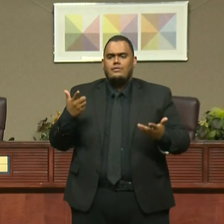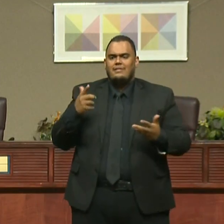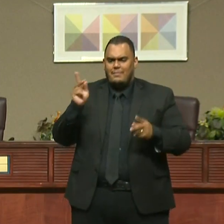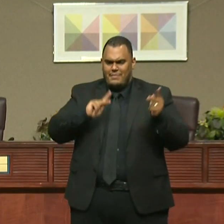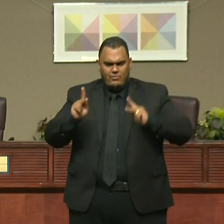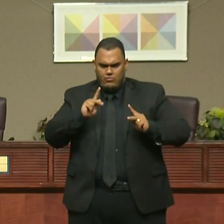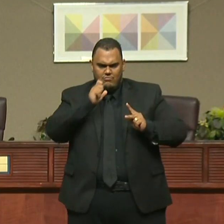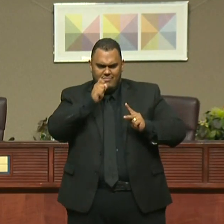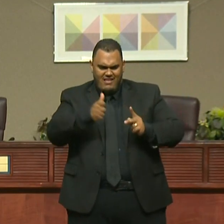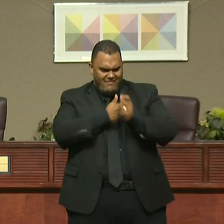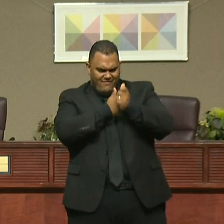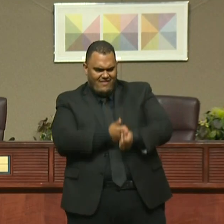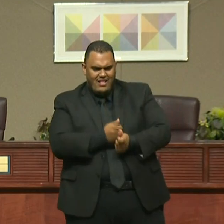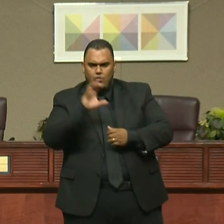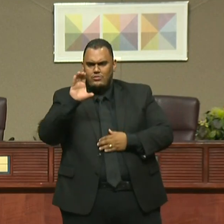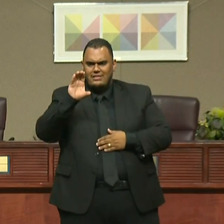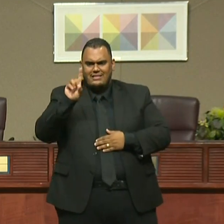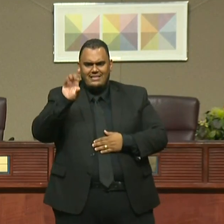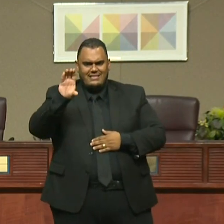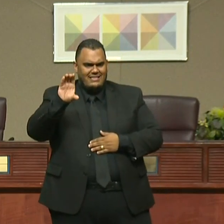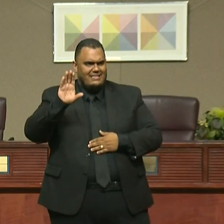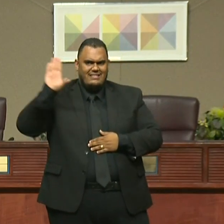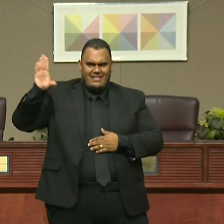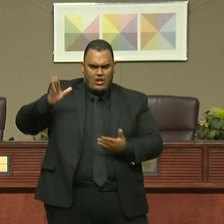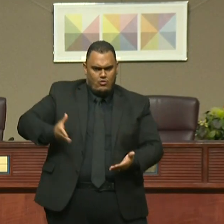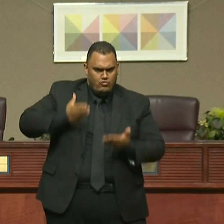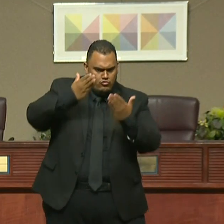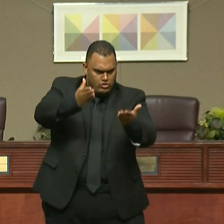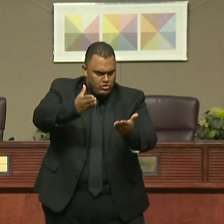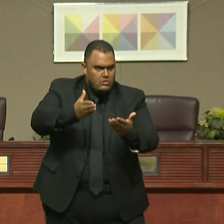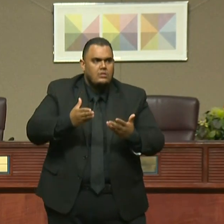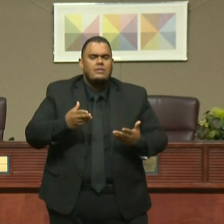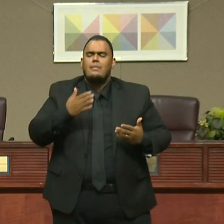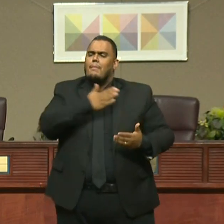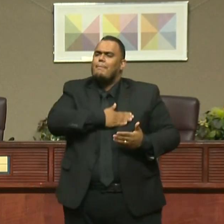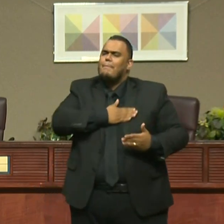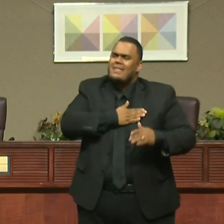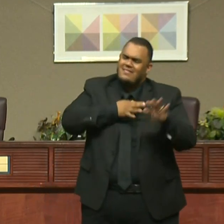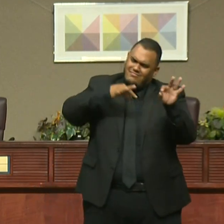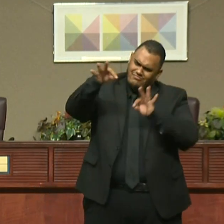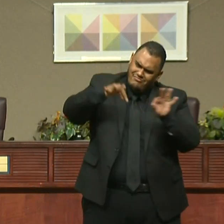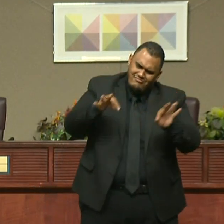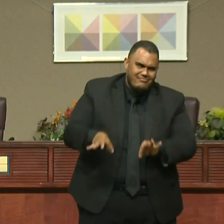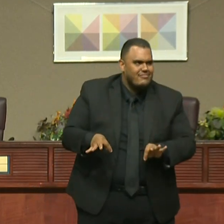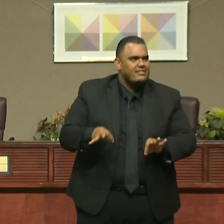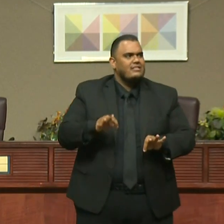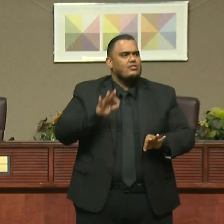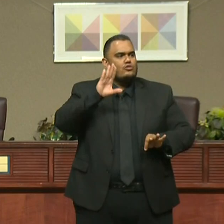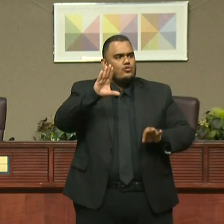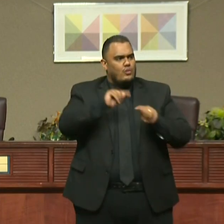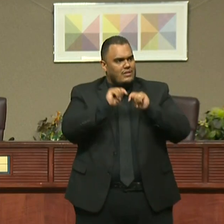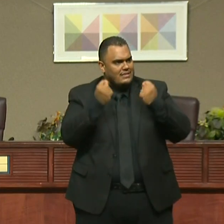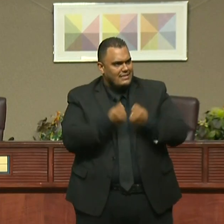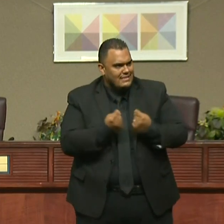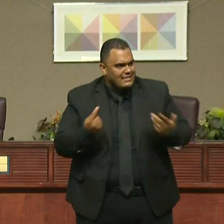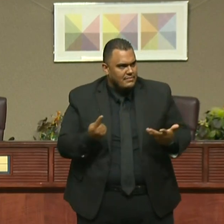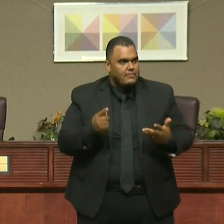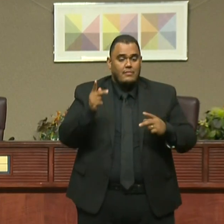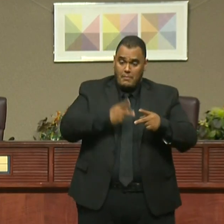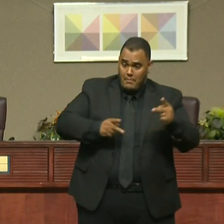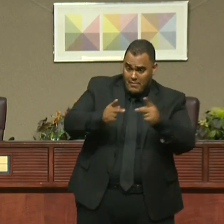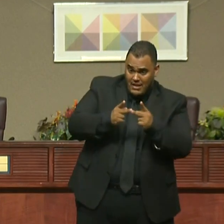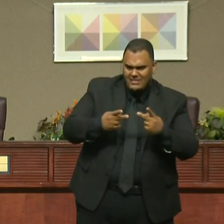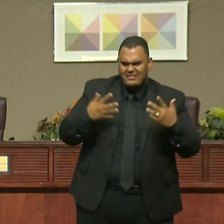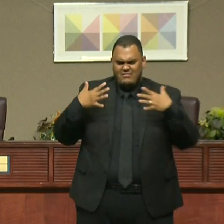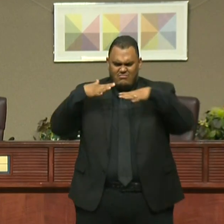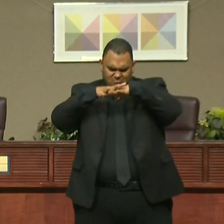guidelines. And can you describe the efforts that maybe your team is doing to control the spread in places that are heavily trafficked, like